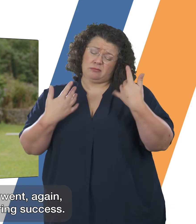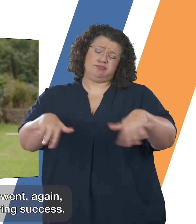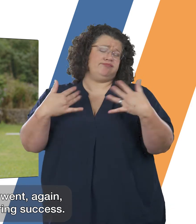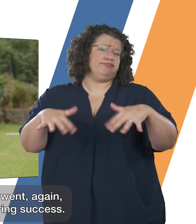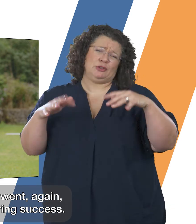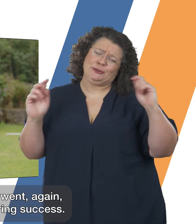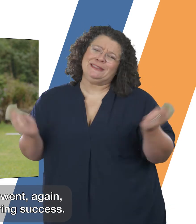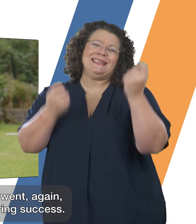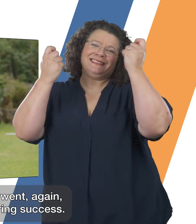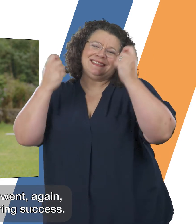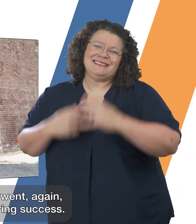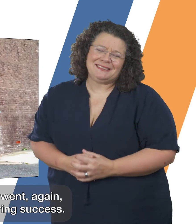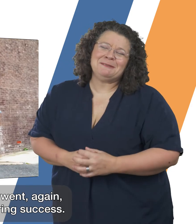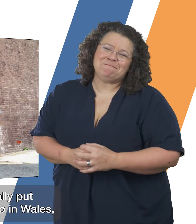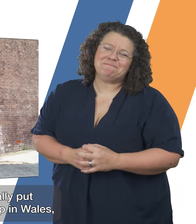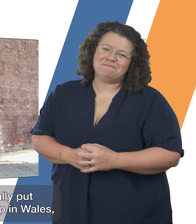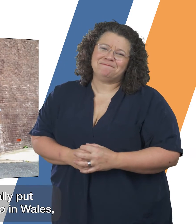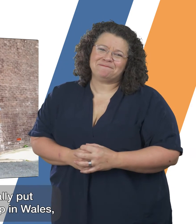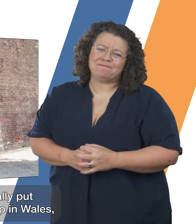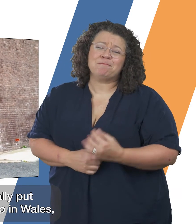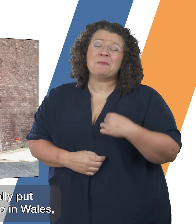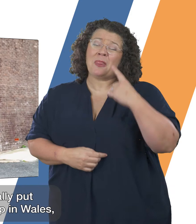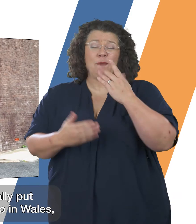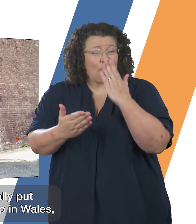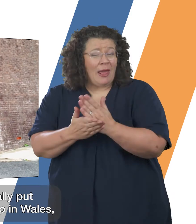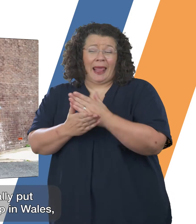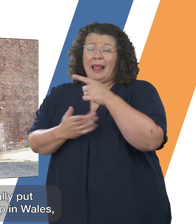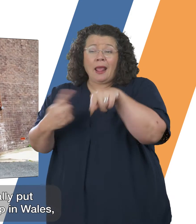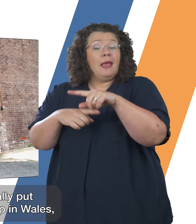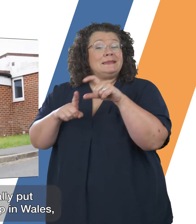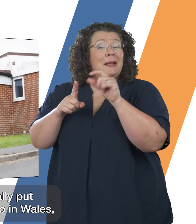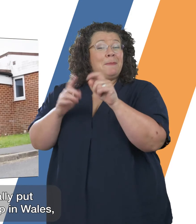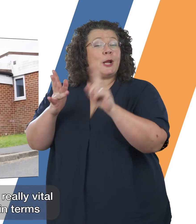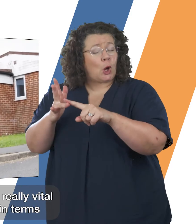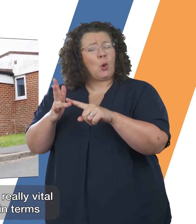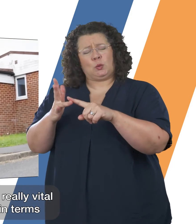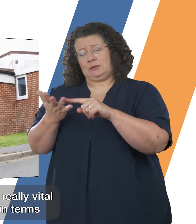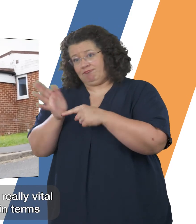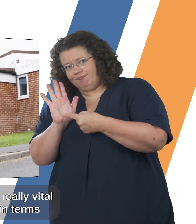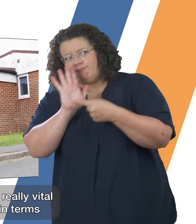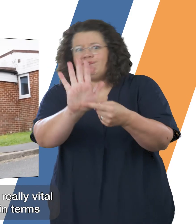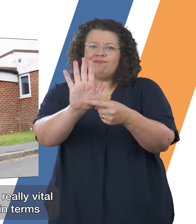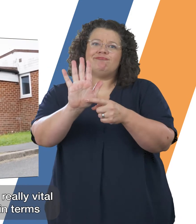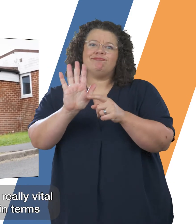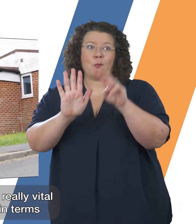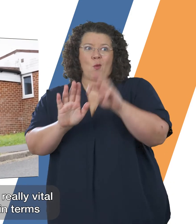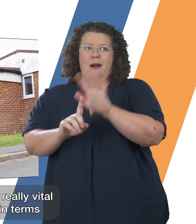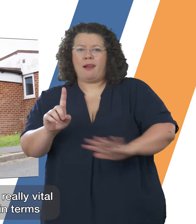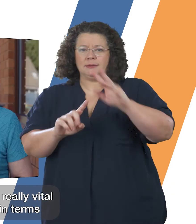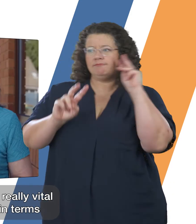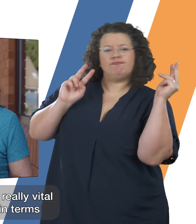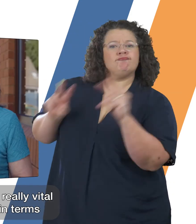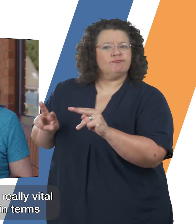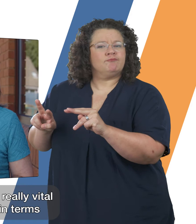it was a roaring success. I think it's really put DPOs on the map in Wales, and I think that's really vital